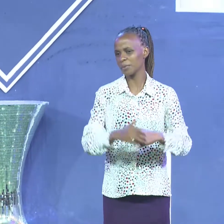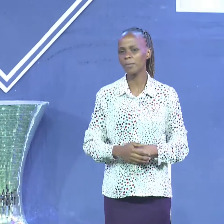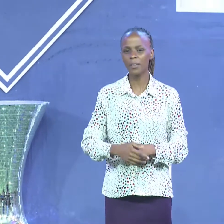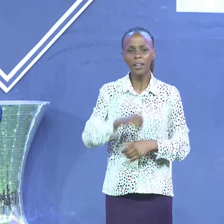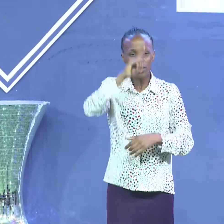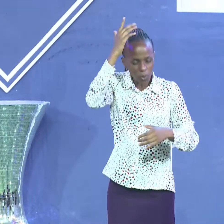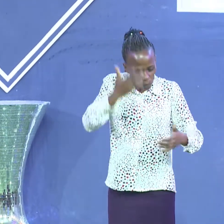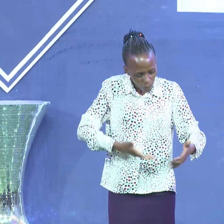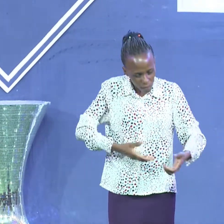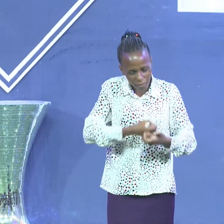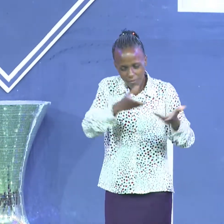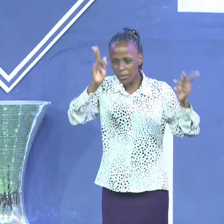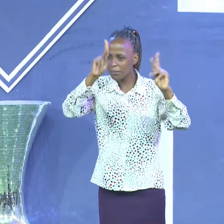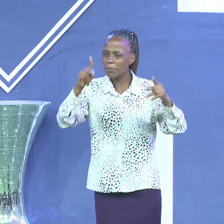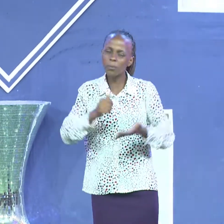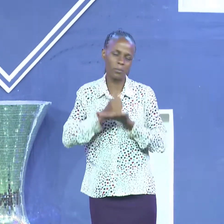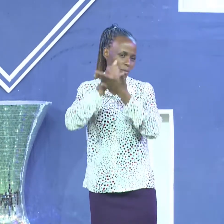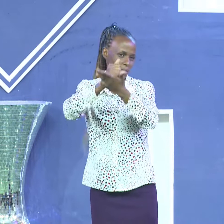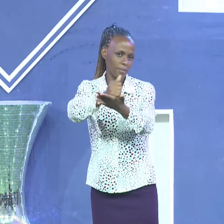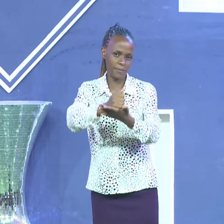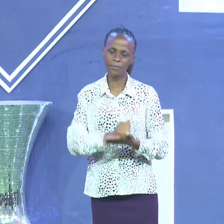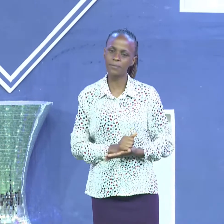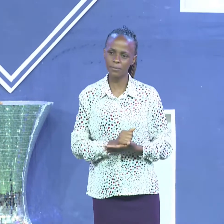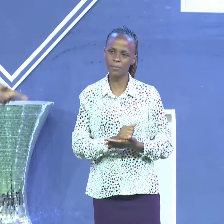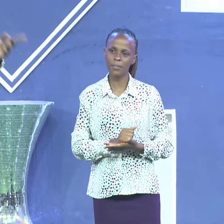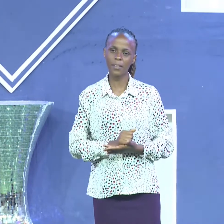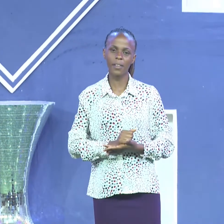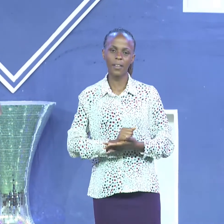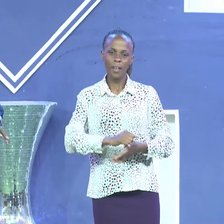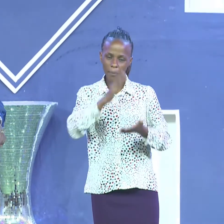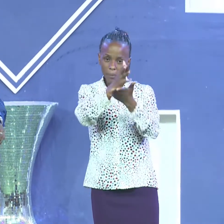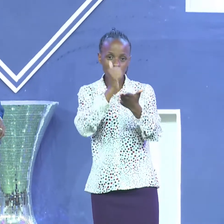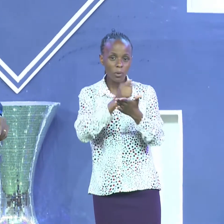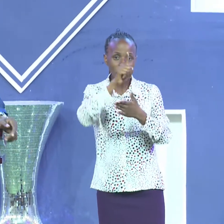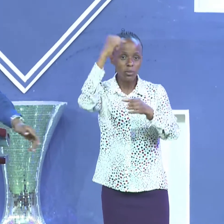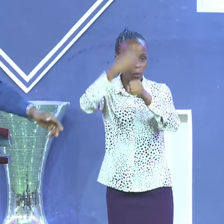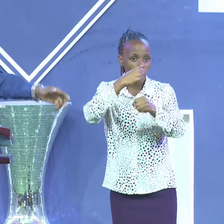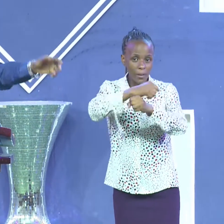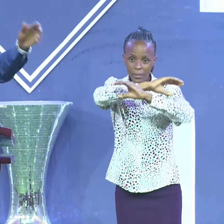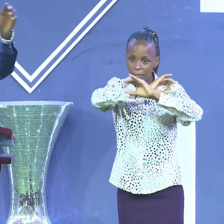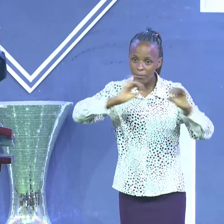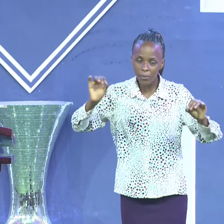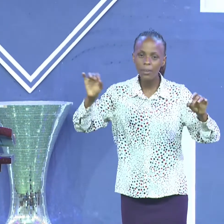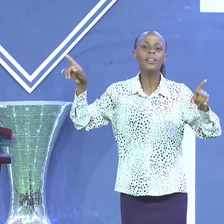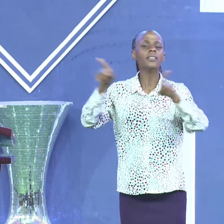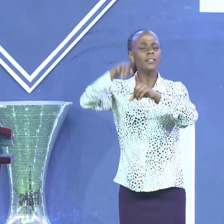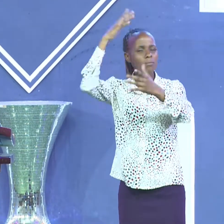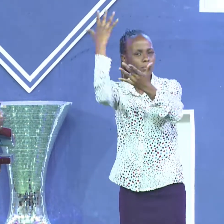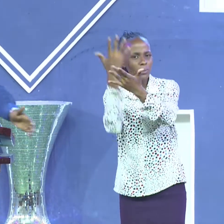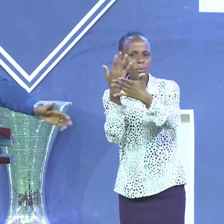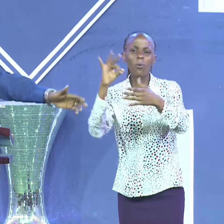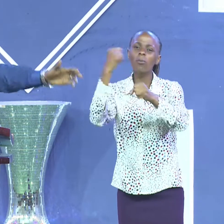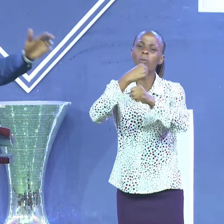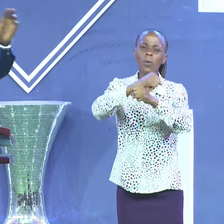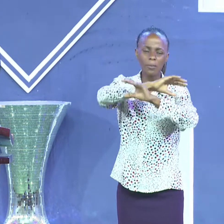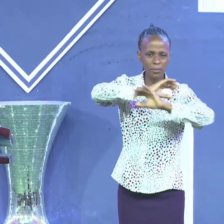yet come. There are still so many you need to benefit just because you're not working. That prison of